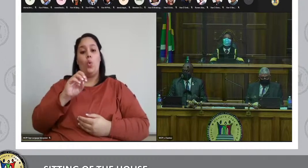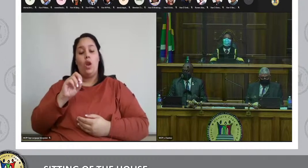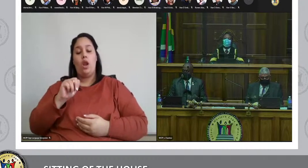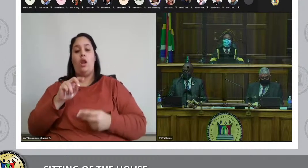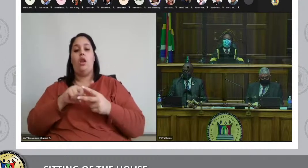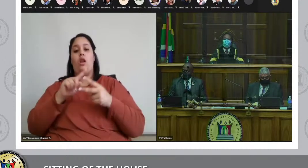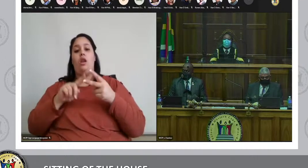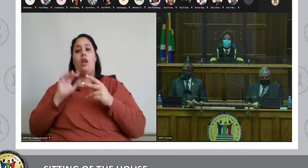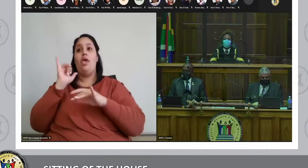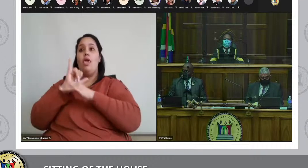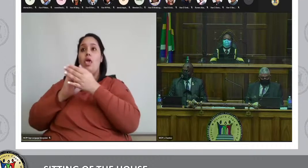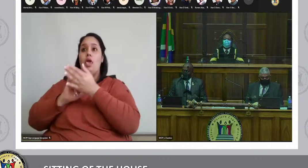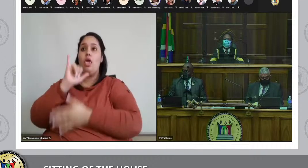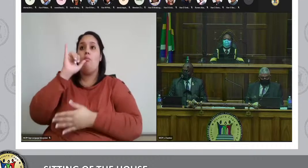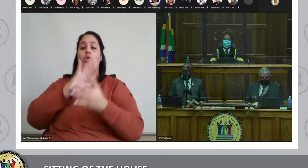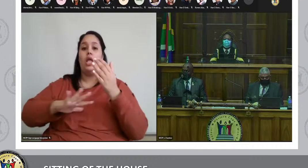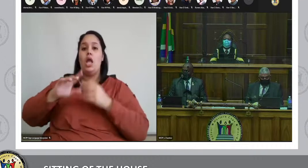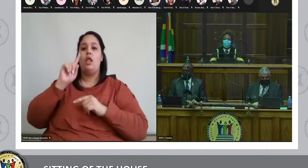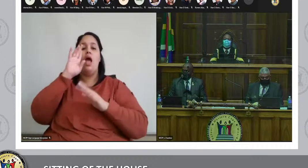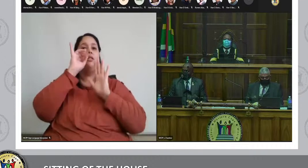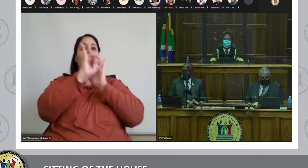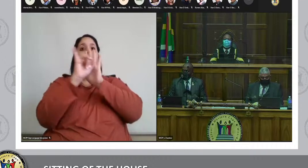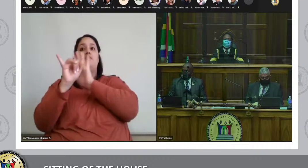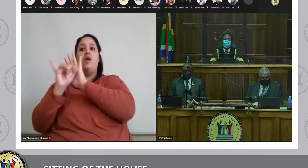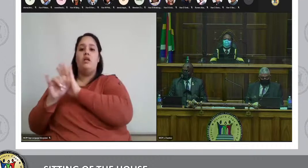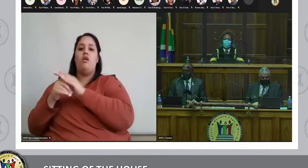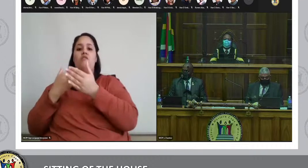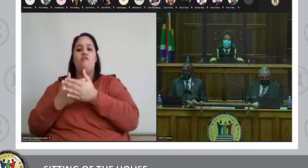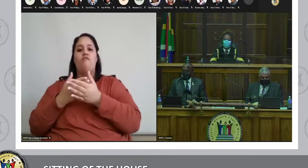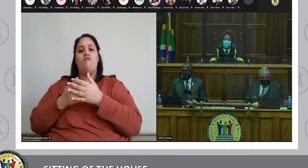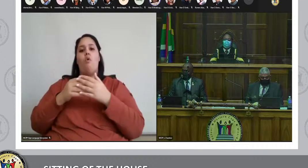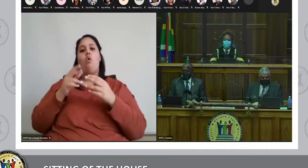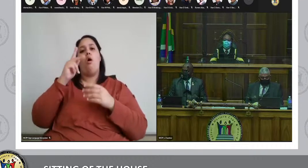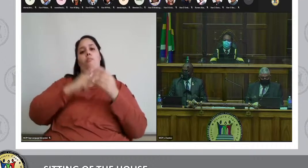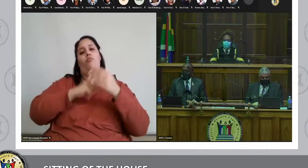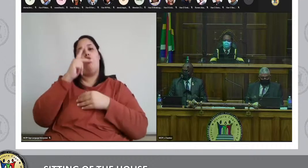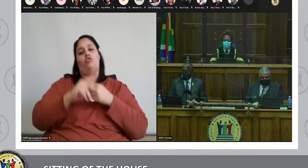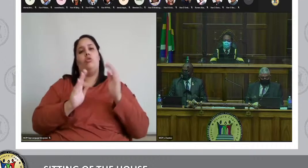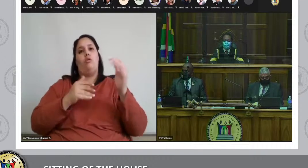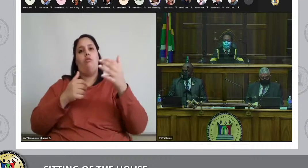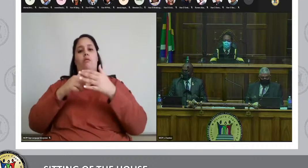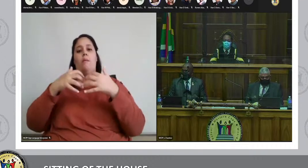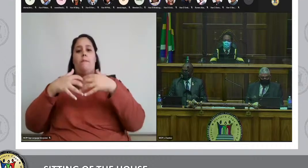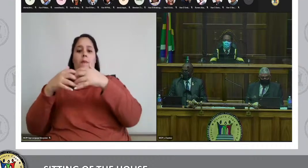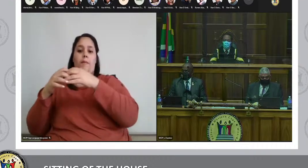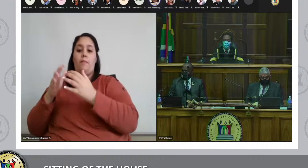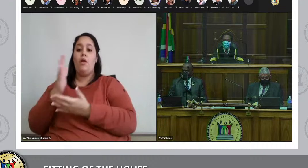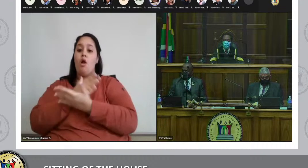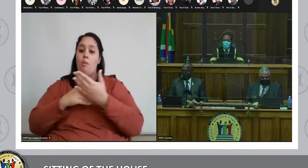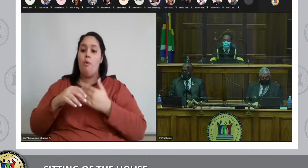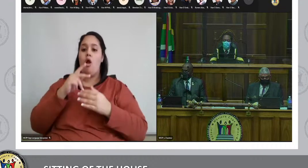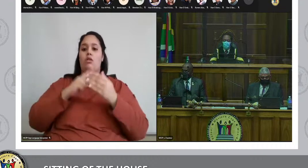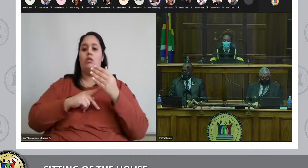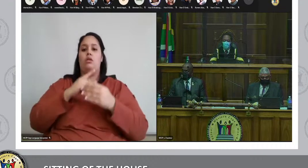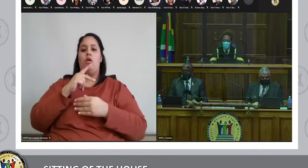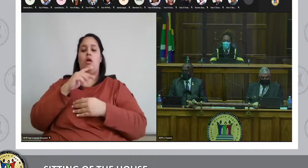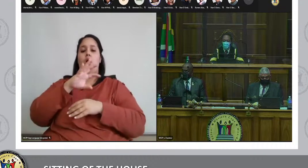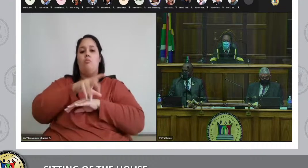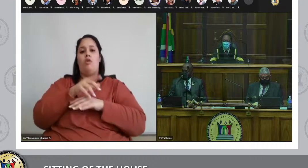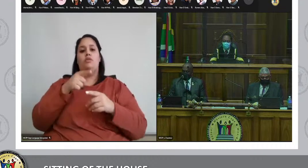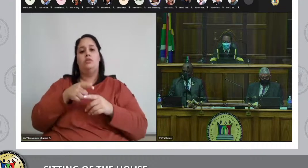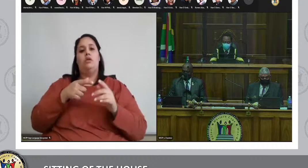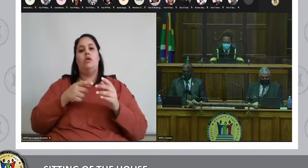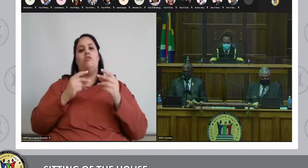the airport were identified for reblocking projects, forming part of the province's rapid